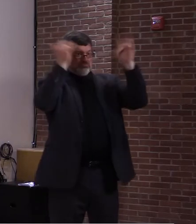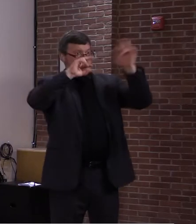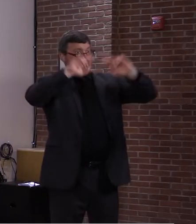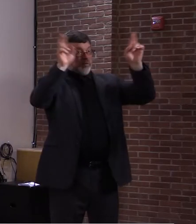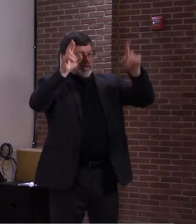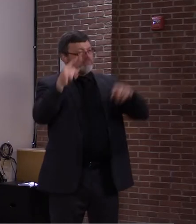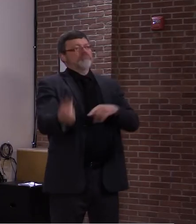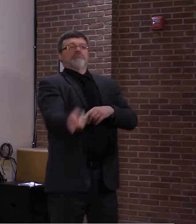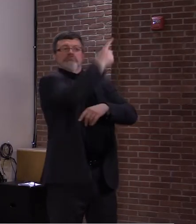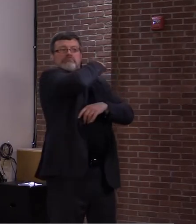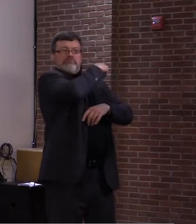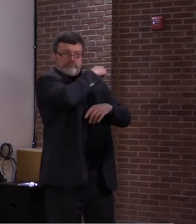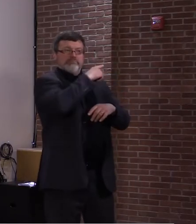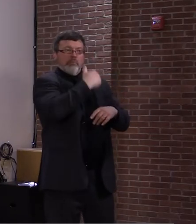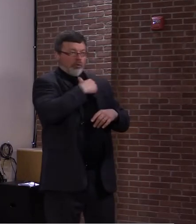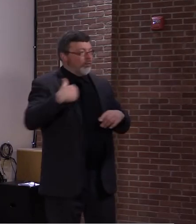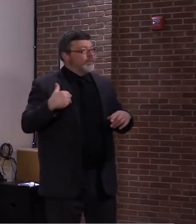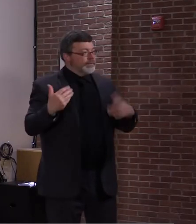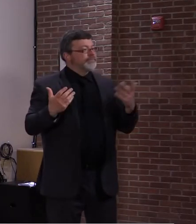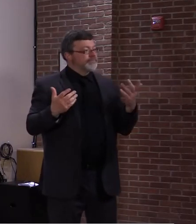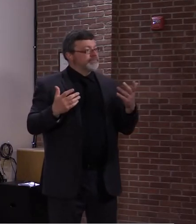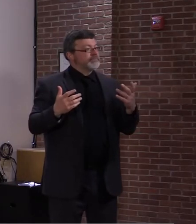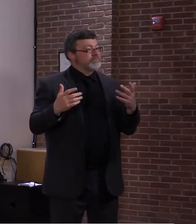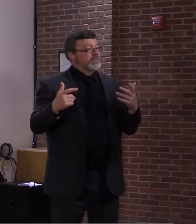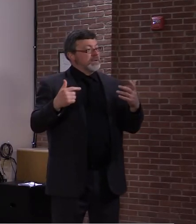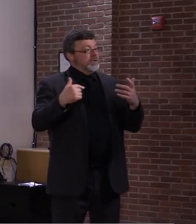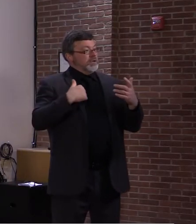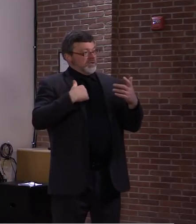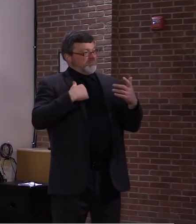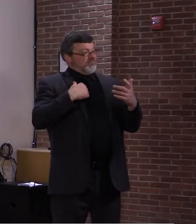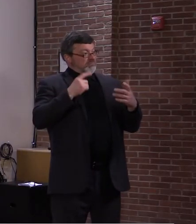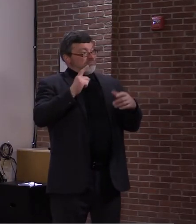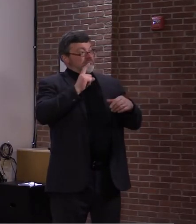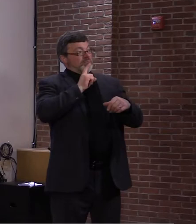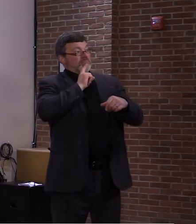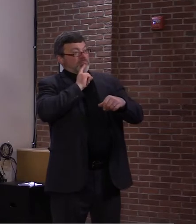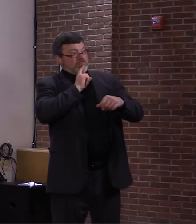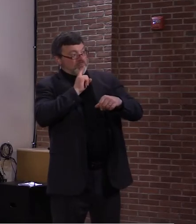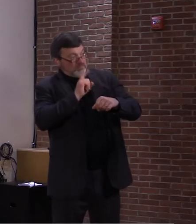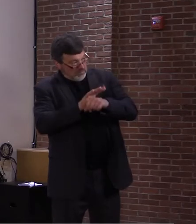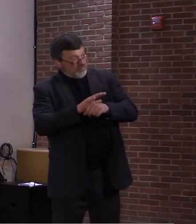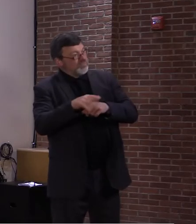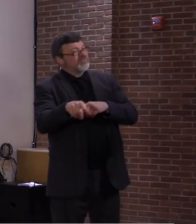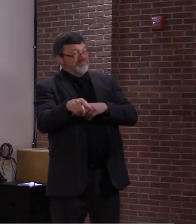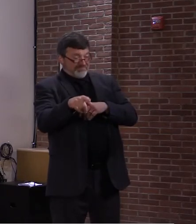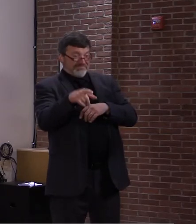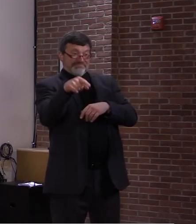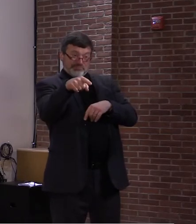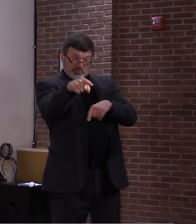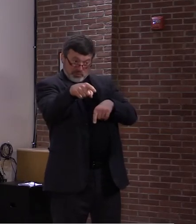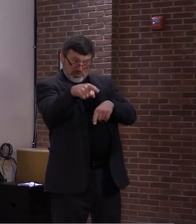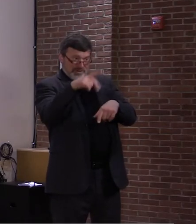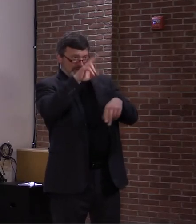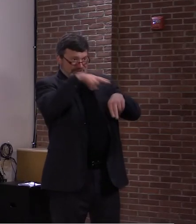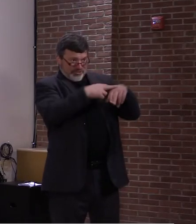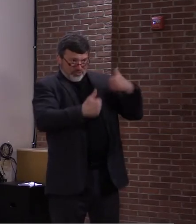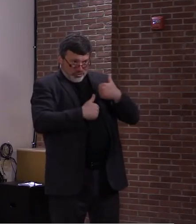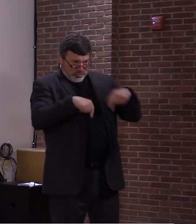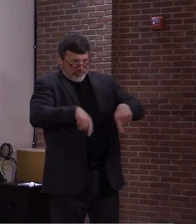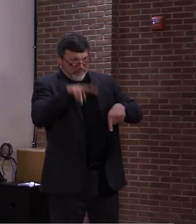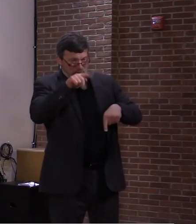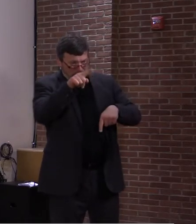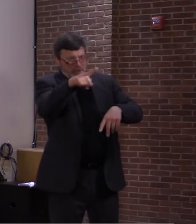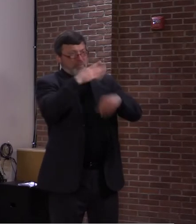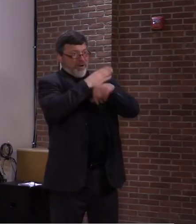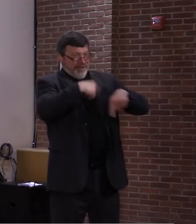while they're there protecting us, protecting Europe, protecting our way of life, that